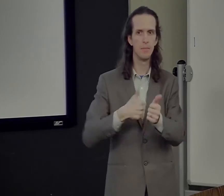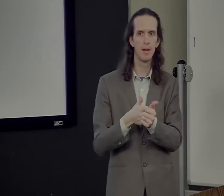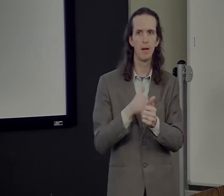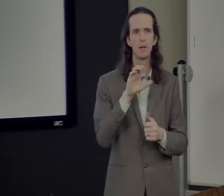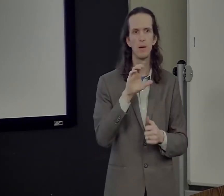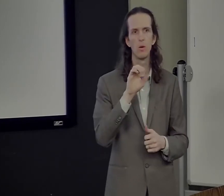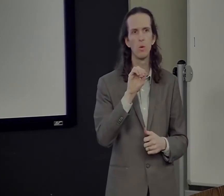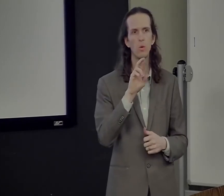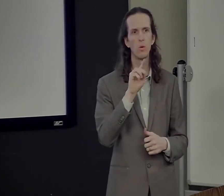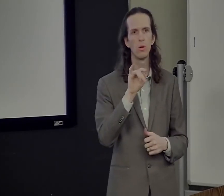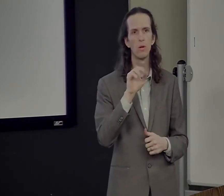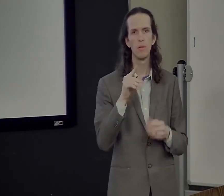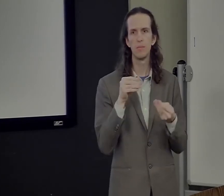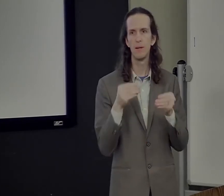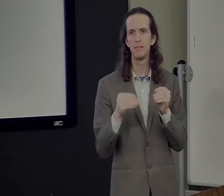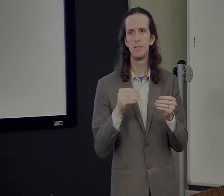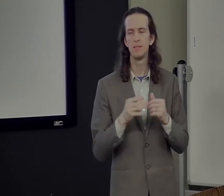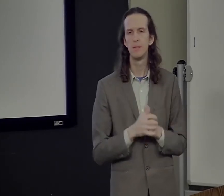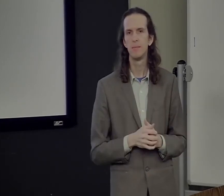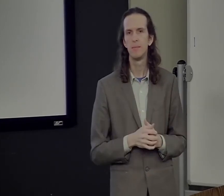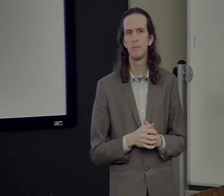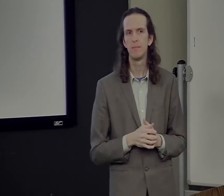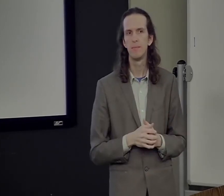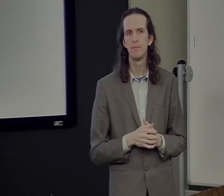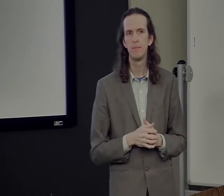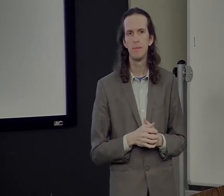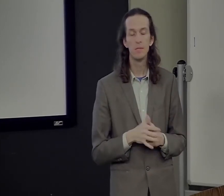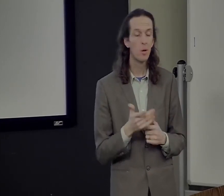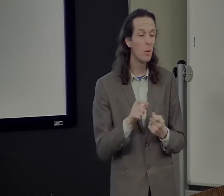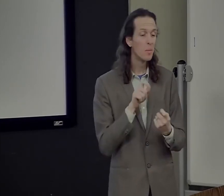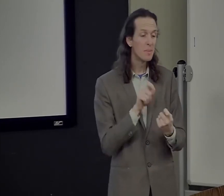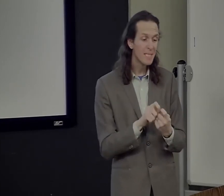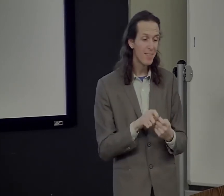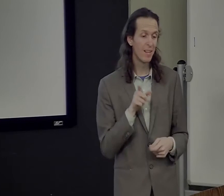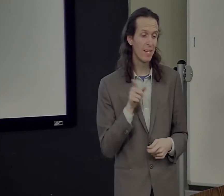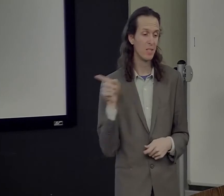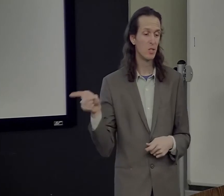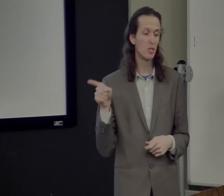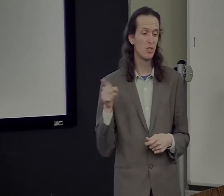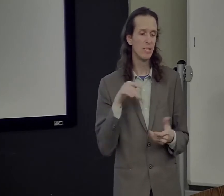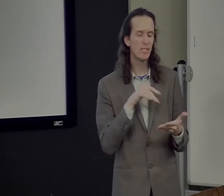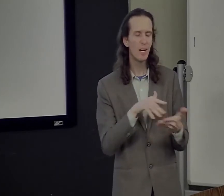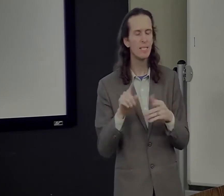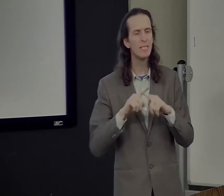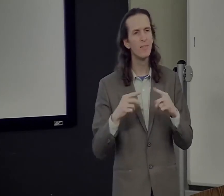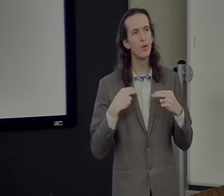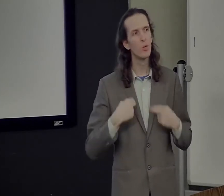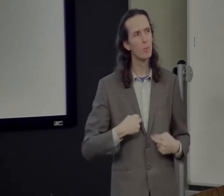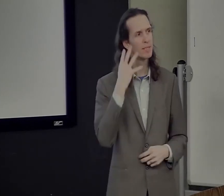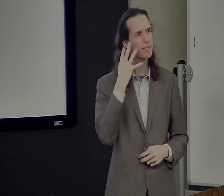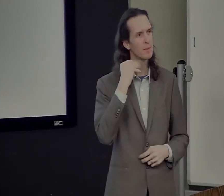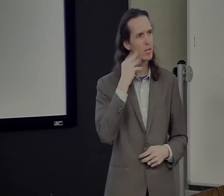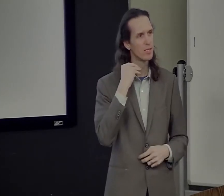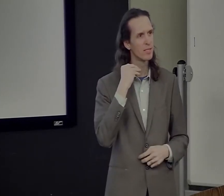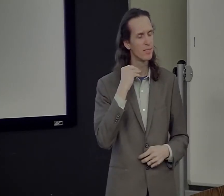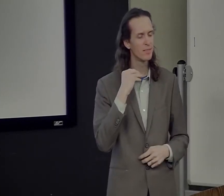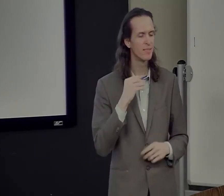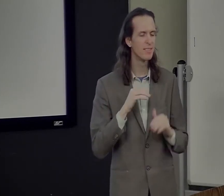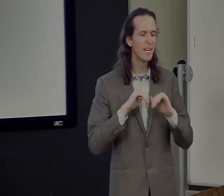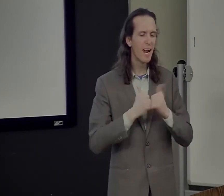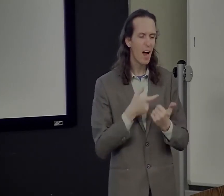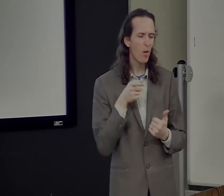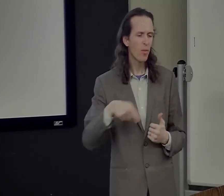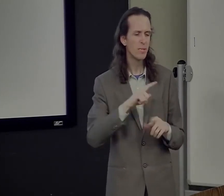course and the mechanics behind cortical plasticity in development. Specifically, she studies different